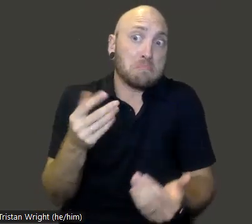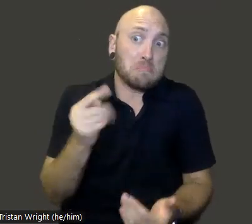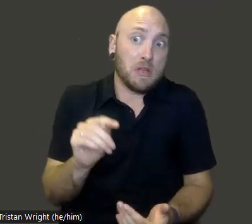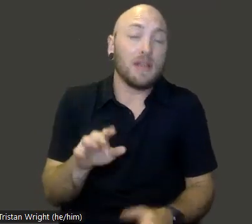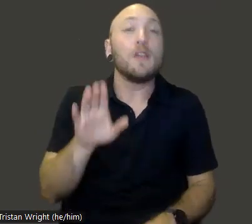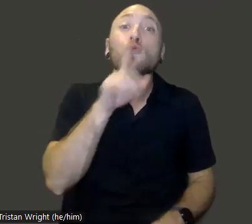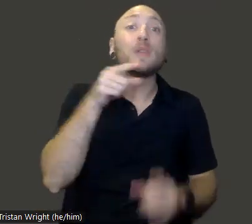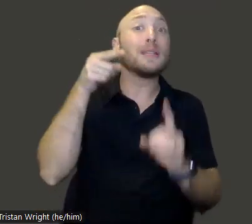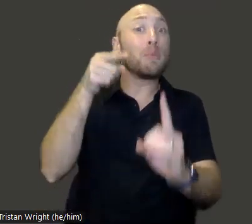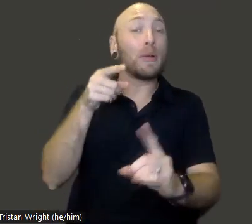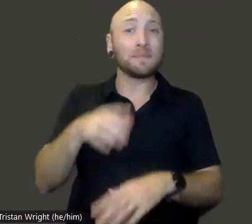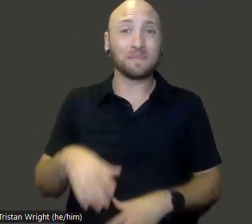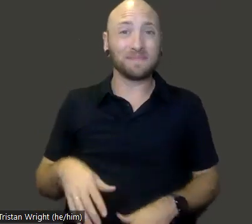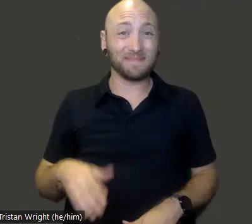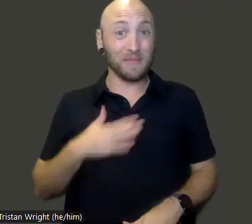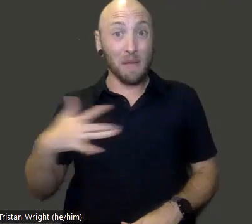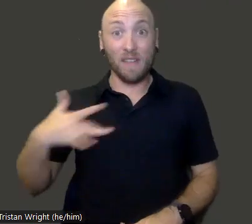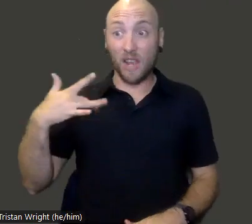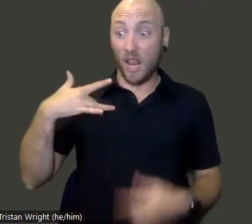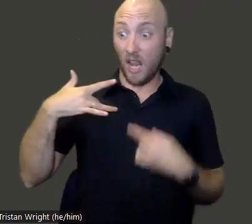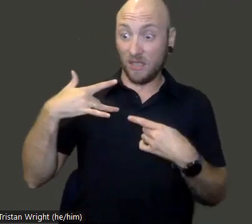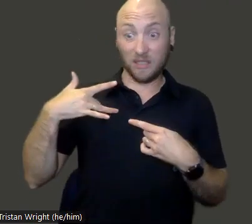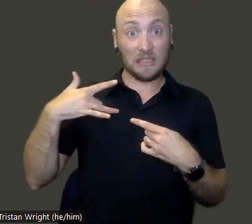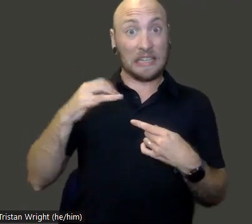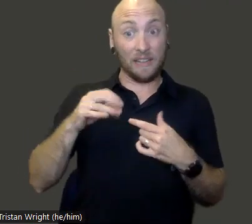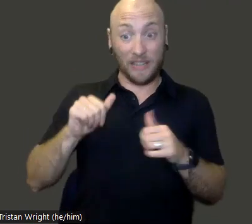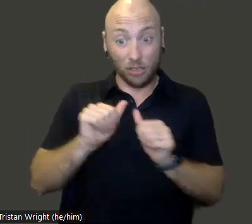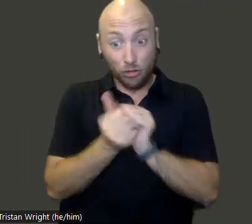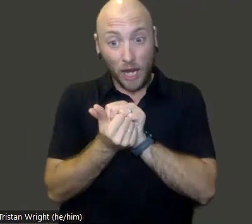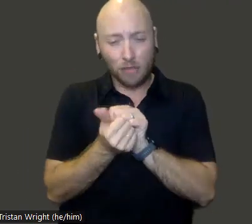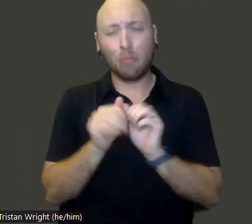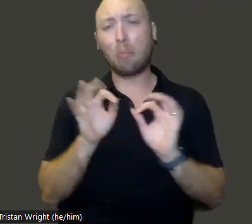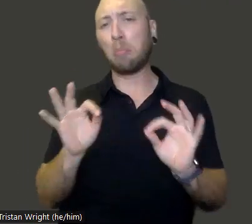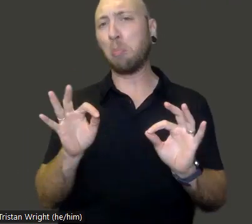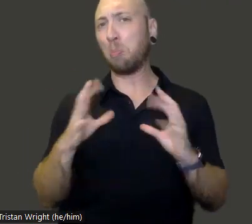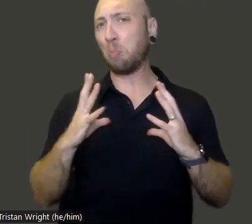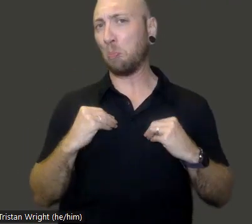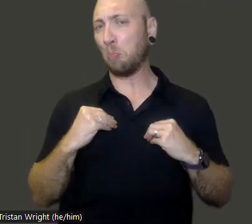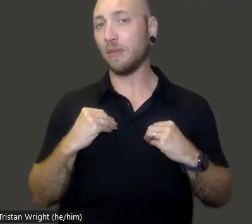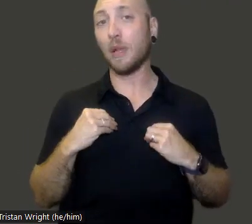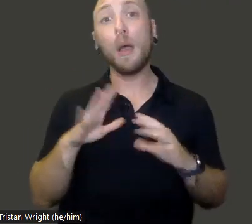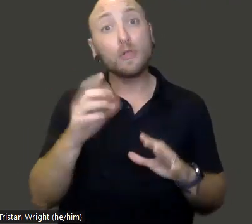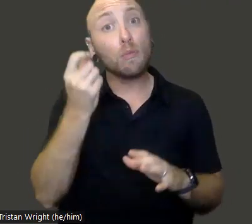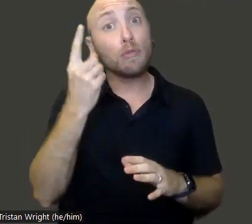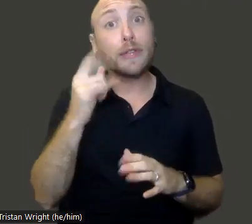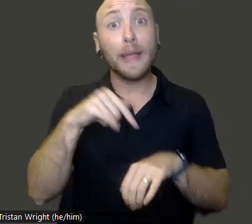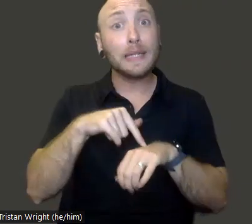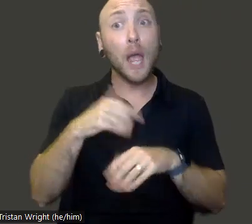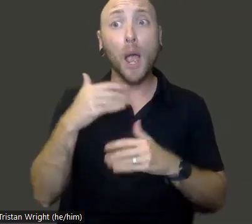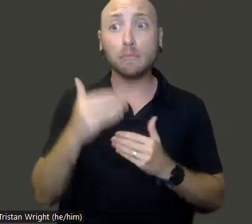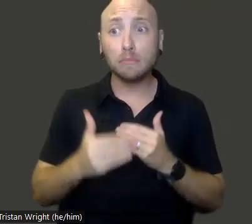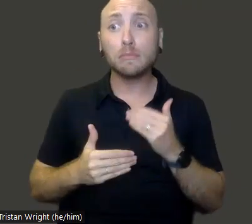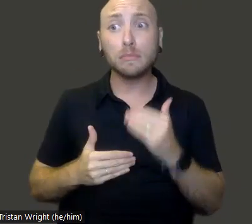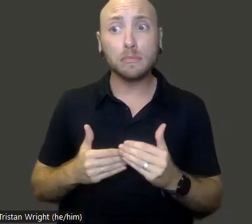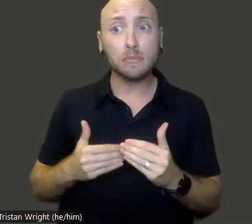changed the way that I felt, it was worthwhile. And again, things are still going good, you know. I'm still enjoying life. It's still adding to my